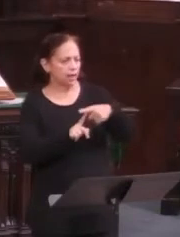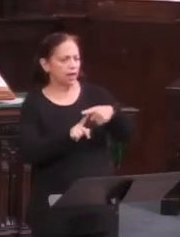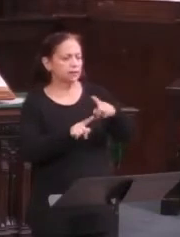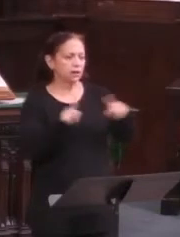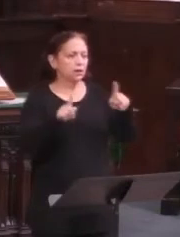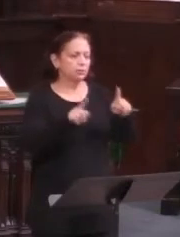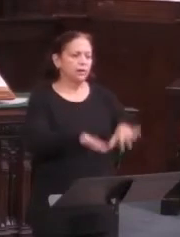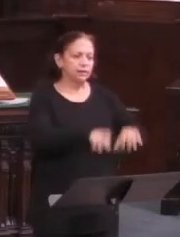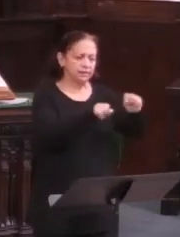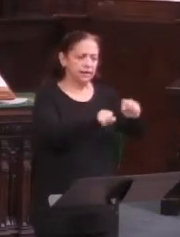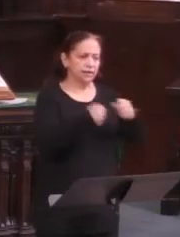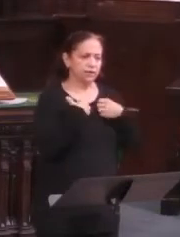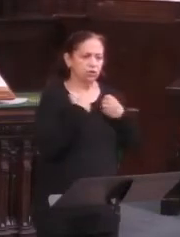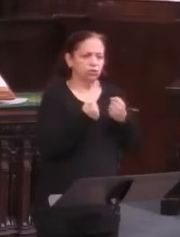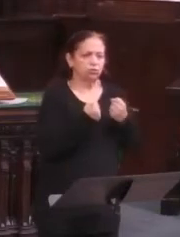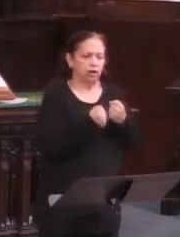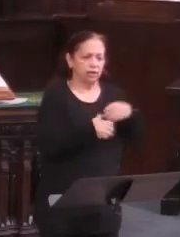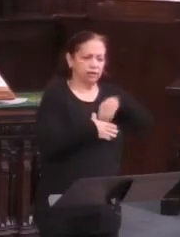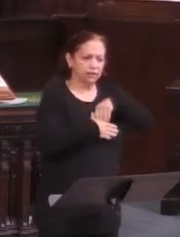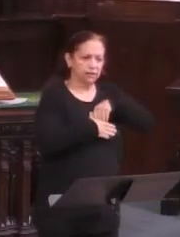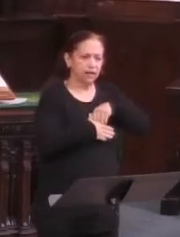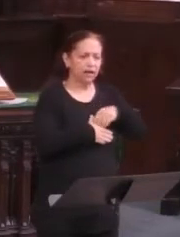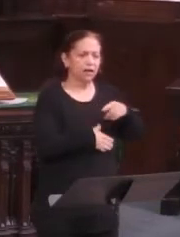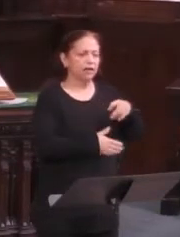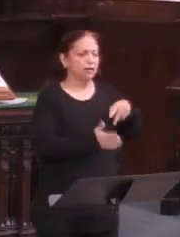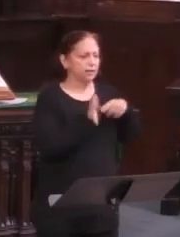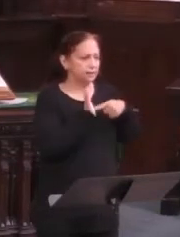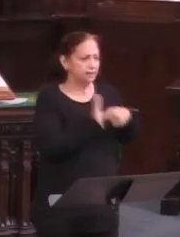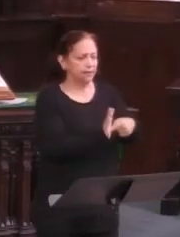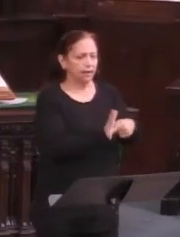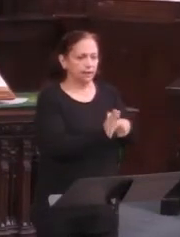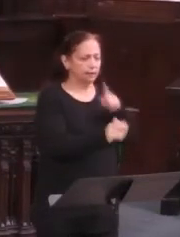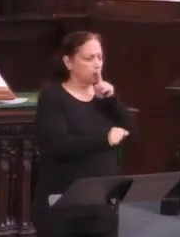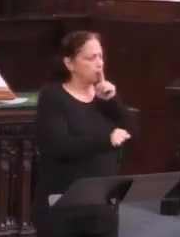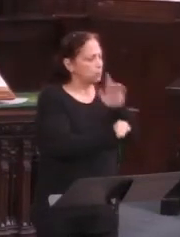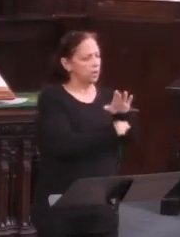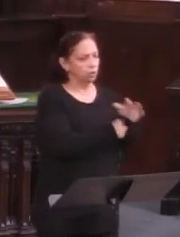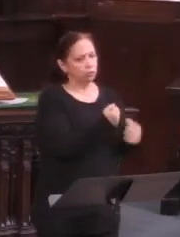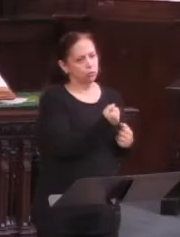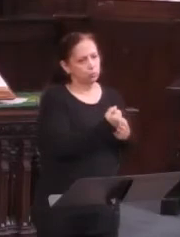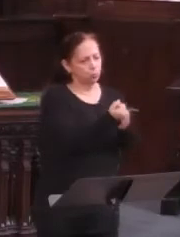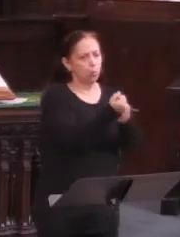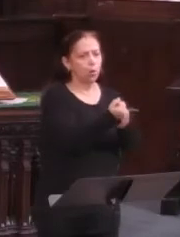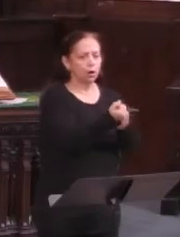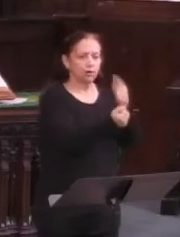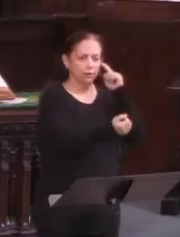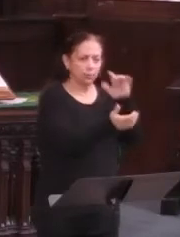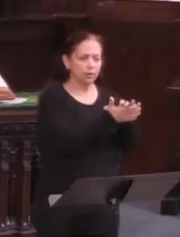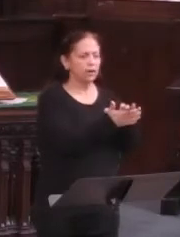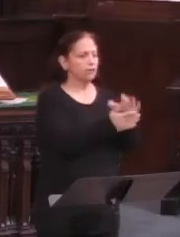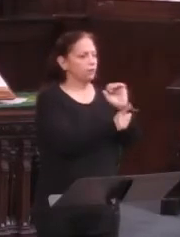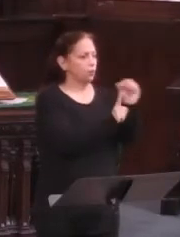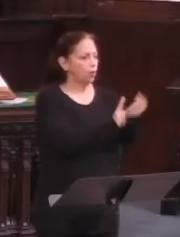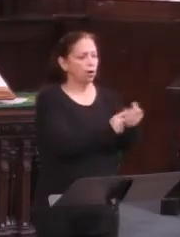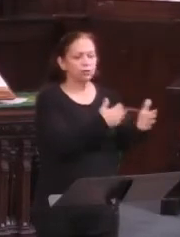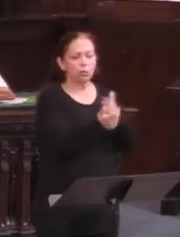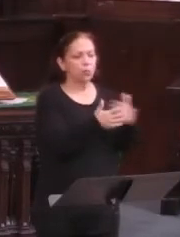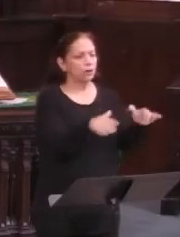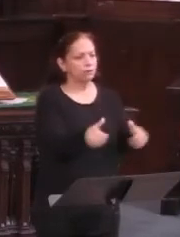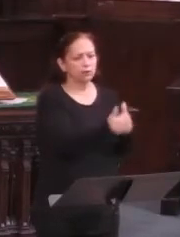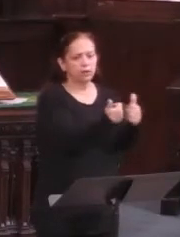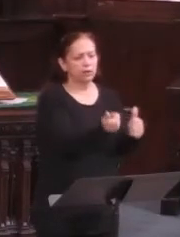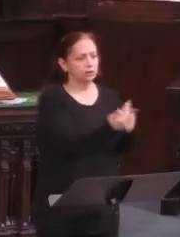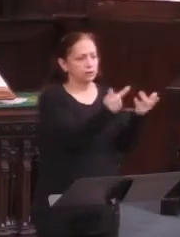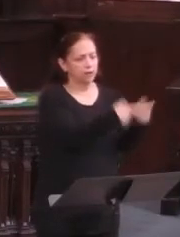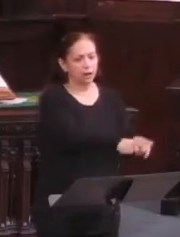from within to stand committed to support the person, the belief, or the cause, despite whatever challenges may come.